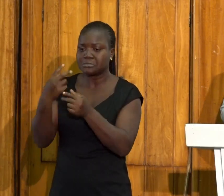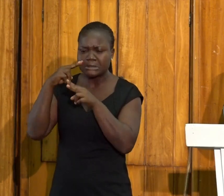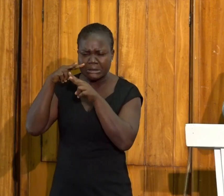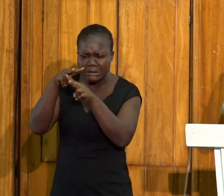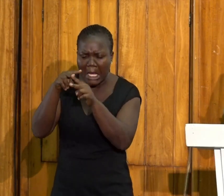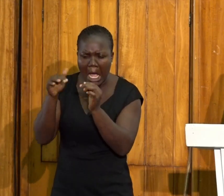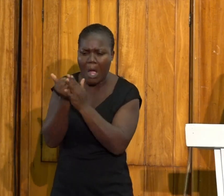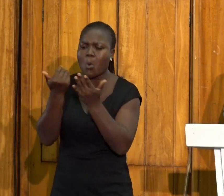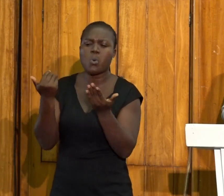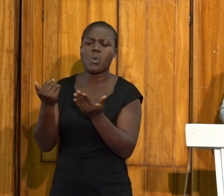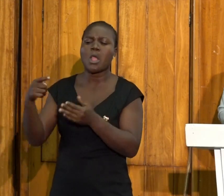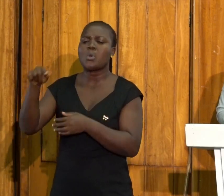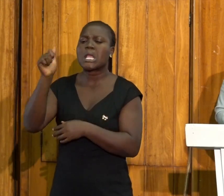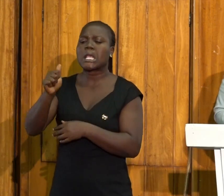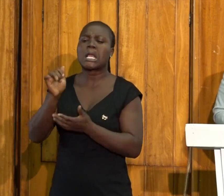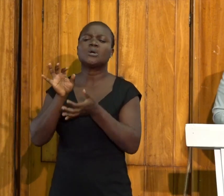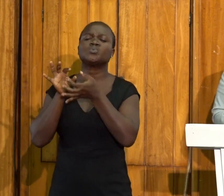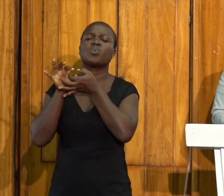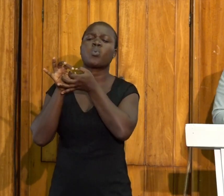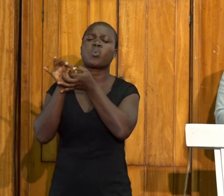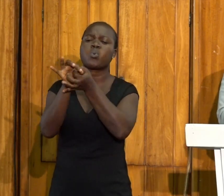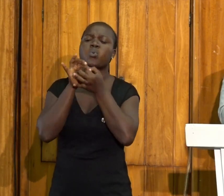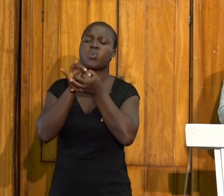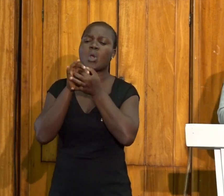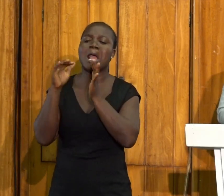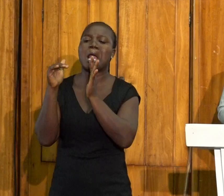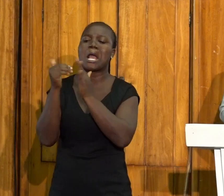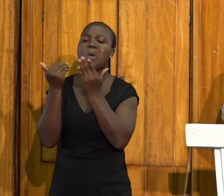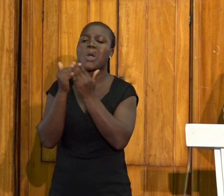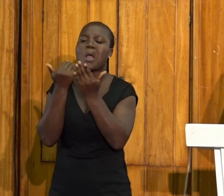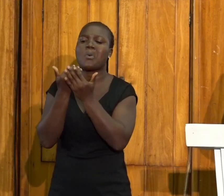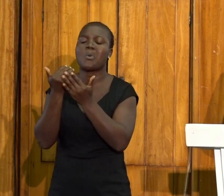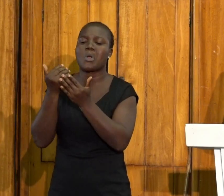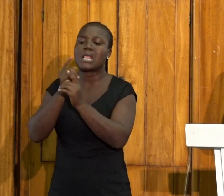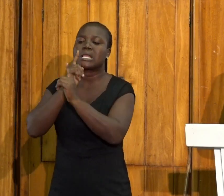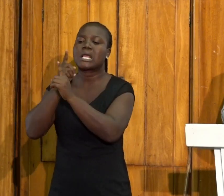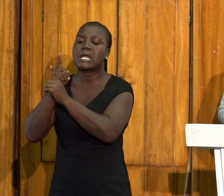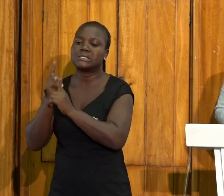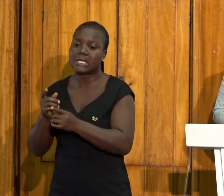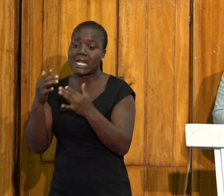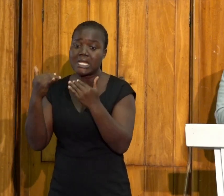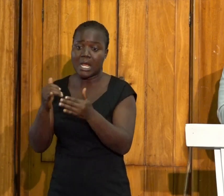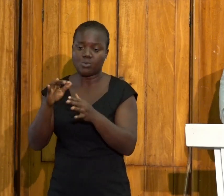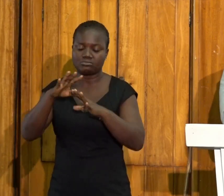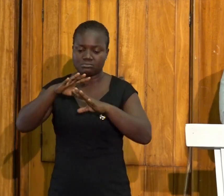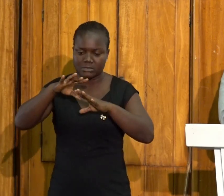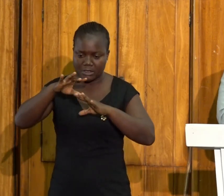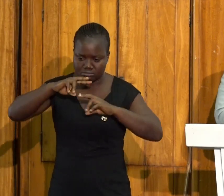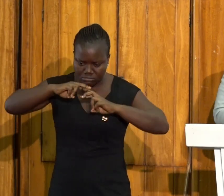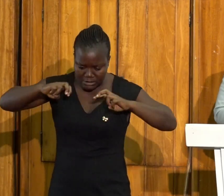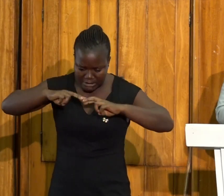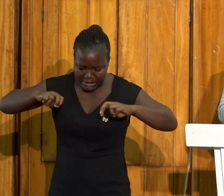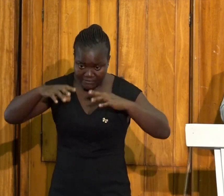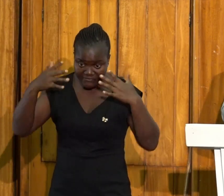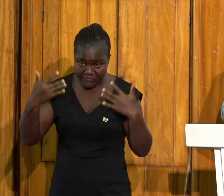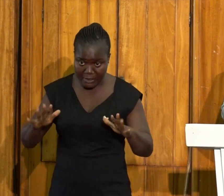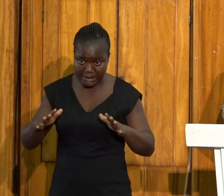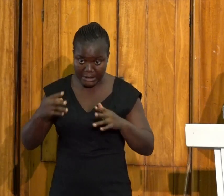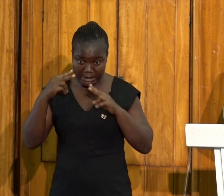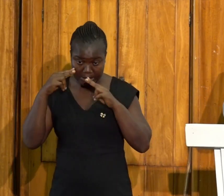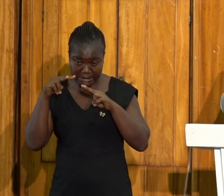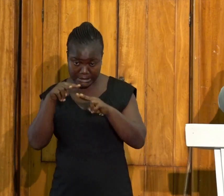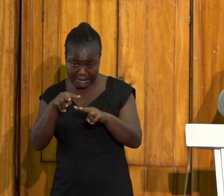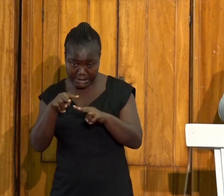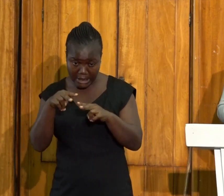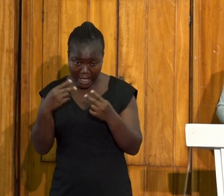can harmonize some of the outcomes. So they are coming up with pregnancy outcomes, and they're defining the